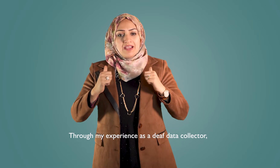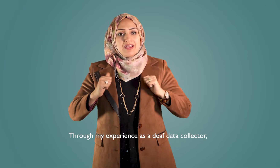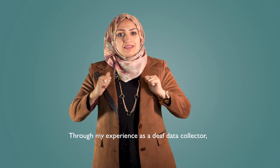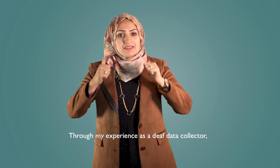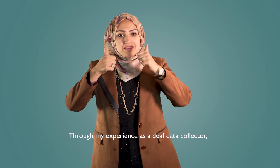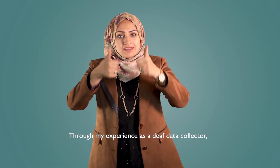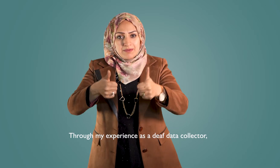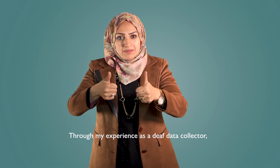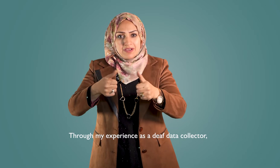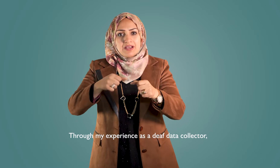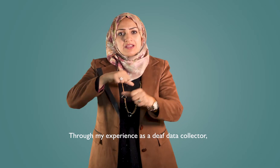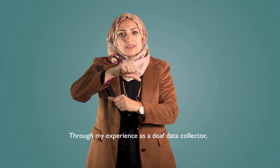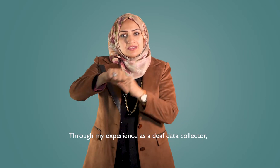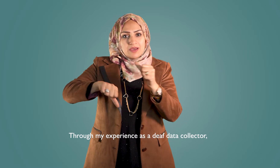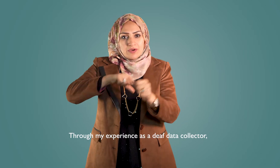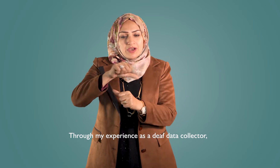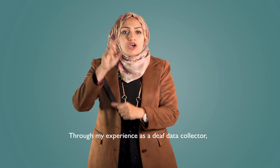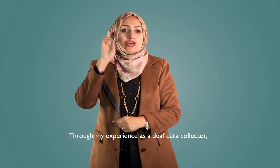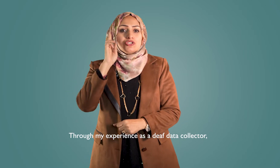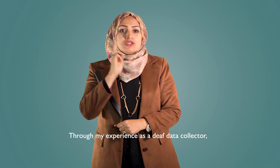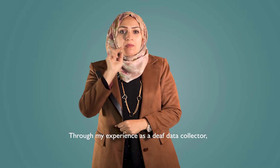Through my experience as a deaf data collector,